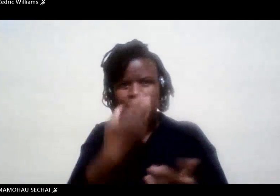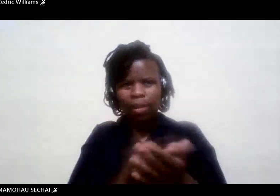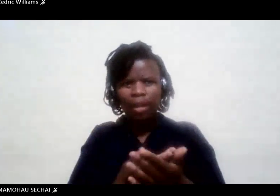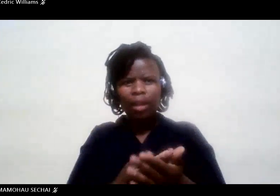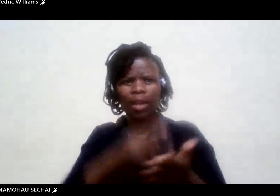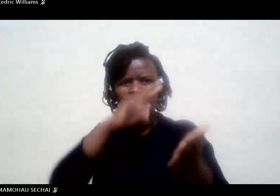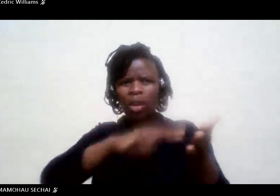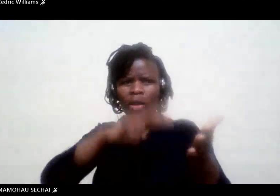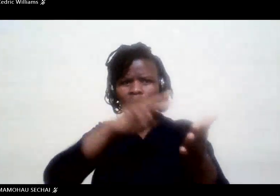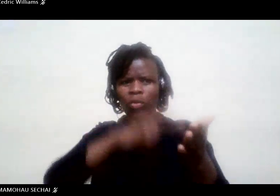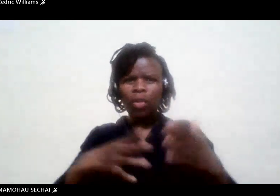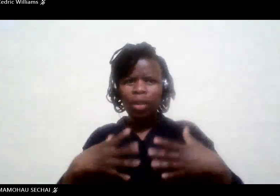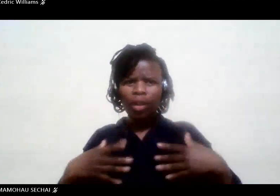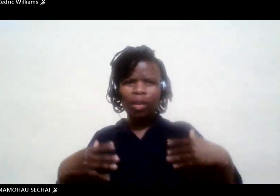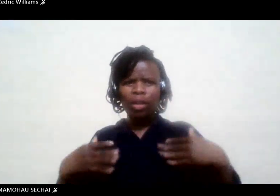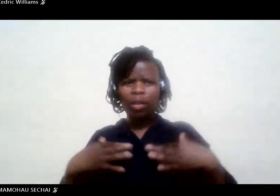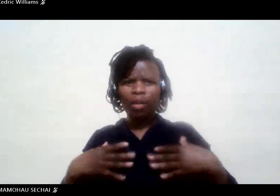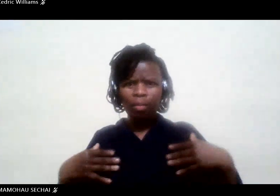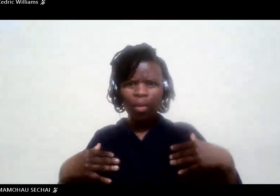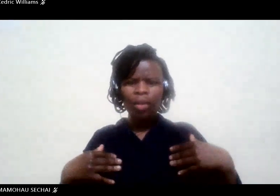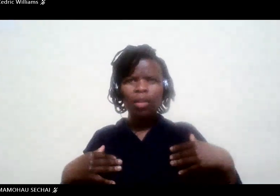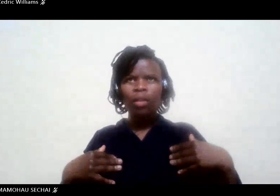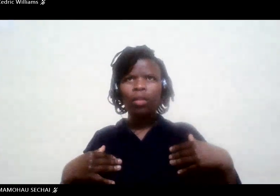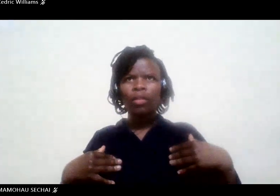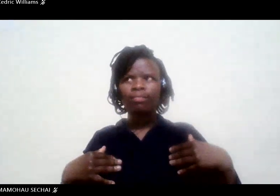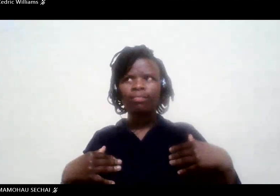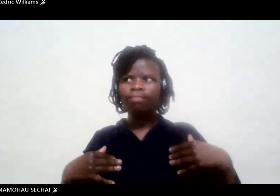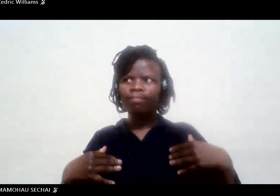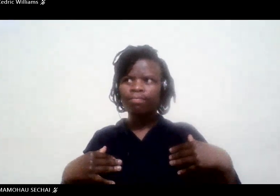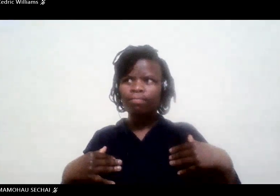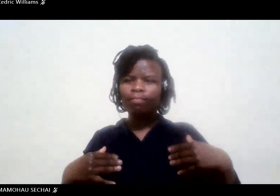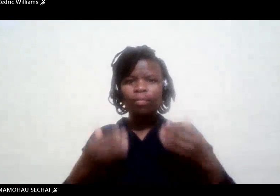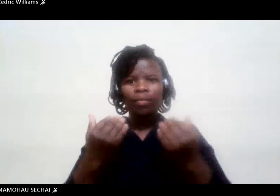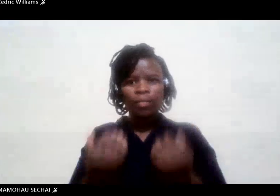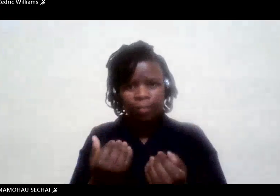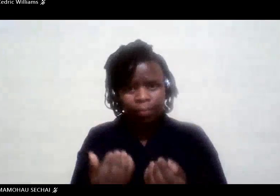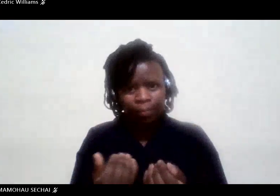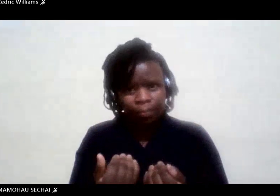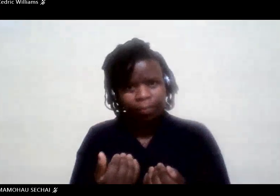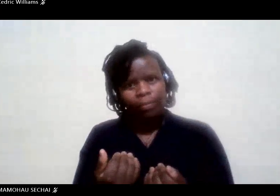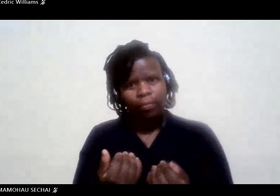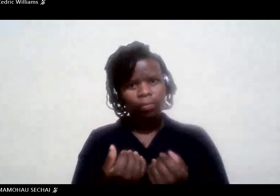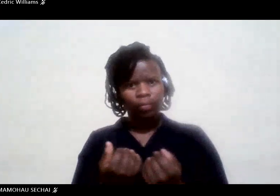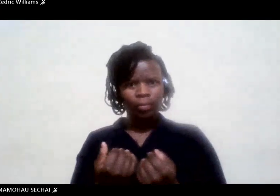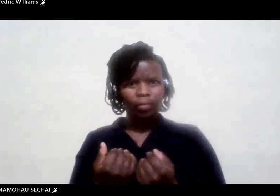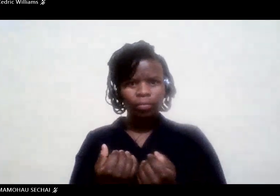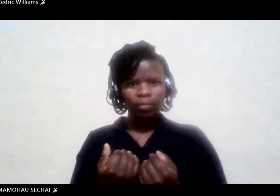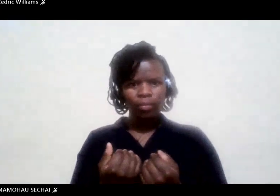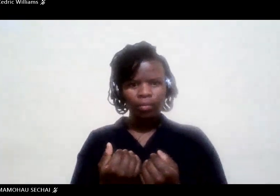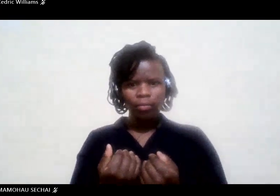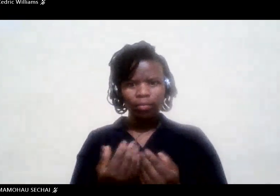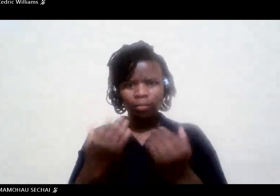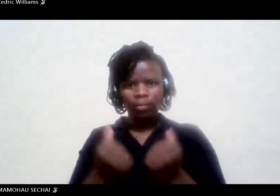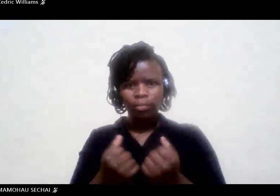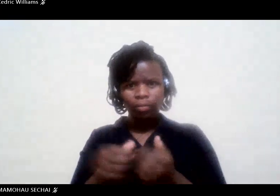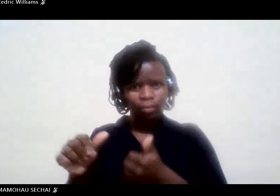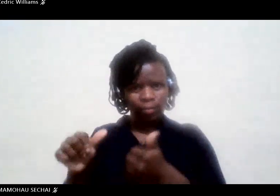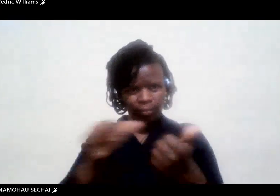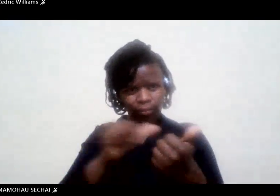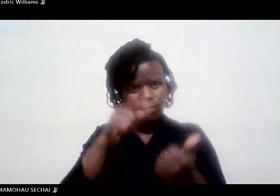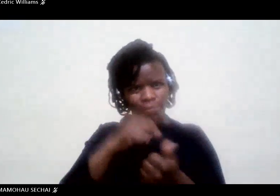you go to the beginning of the lecture, those aspects where we talk about the history